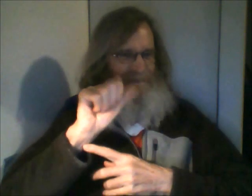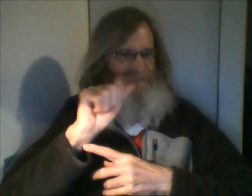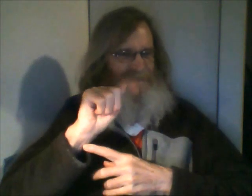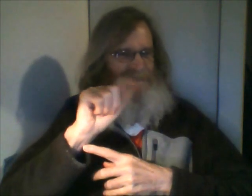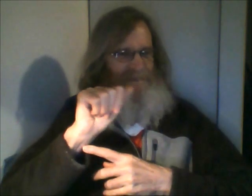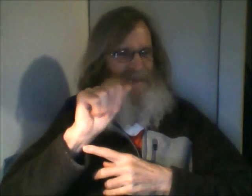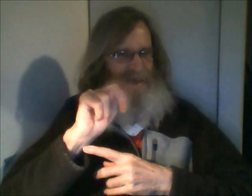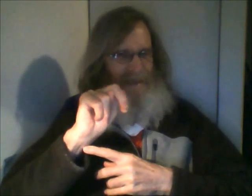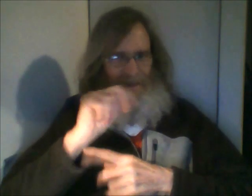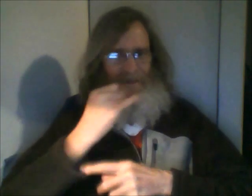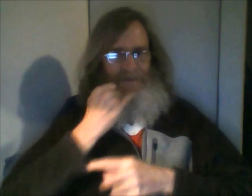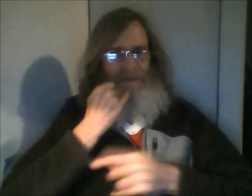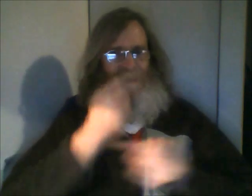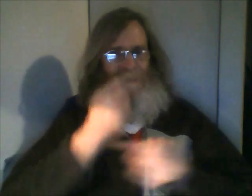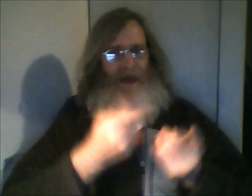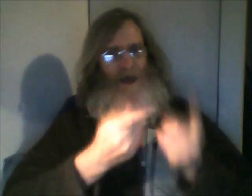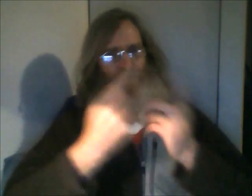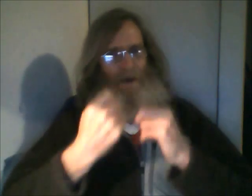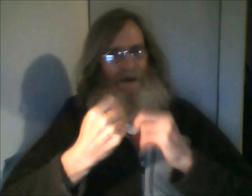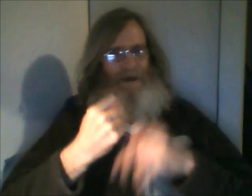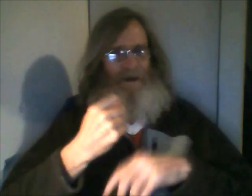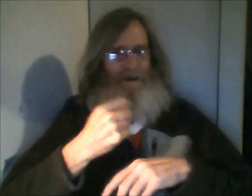An incubator keeps the processed platelets well